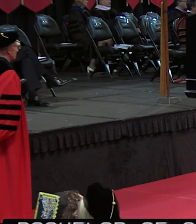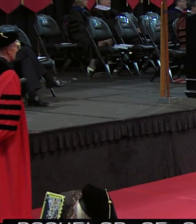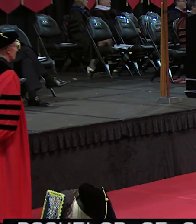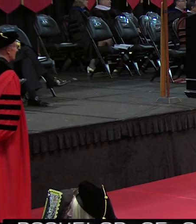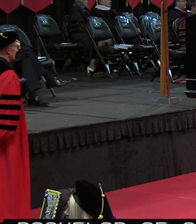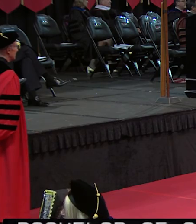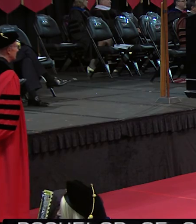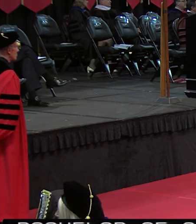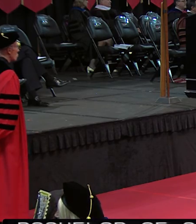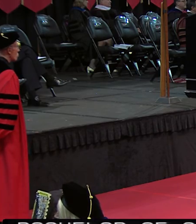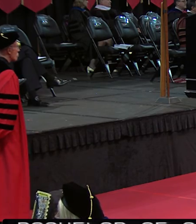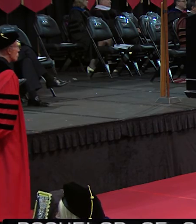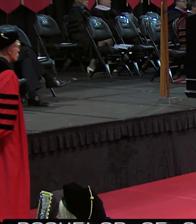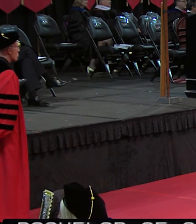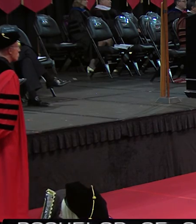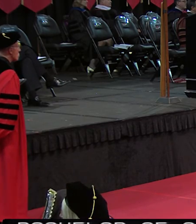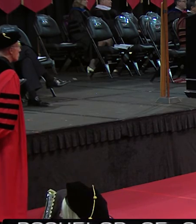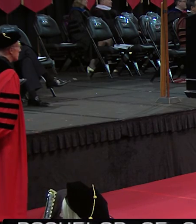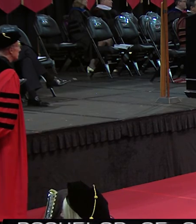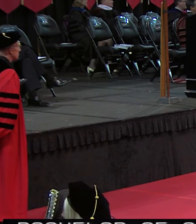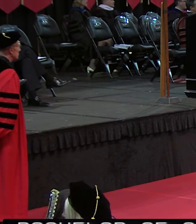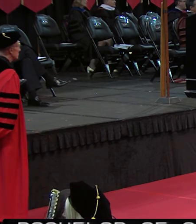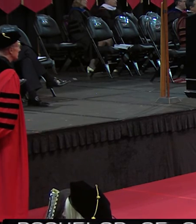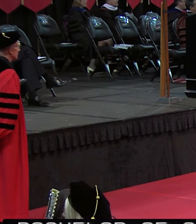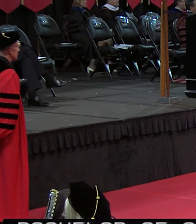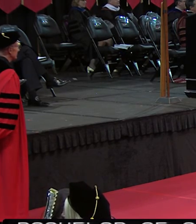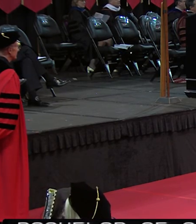Cum laude.